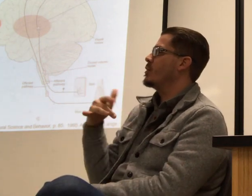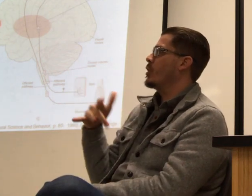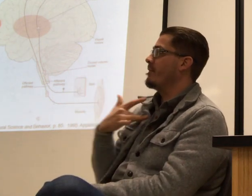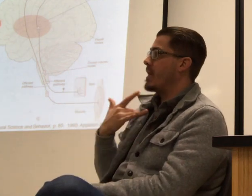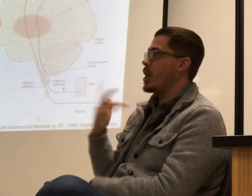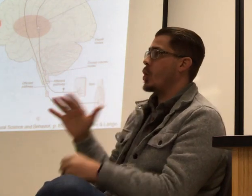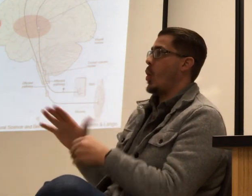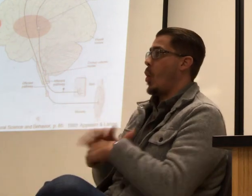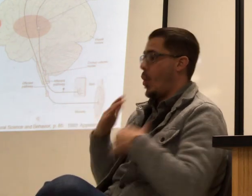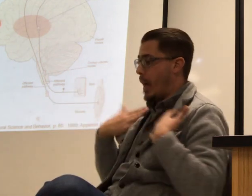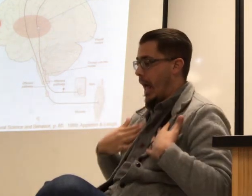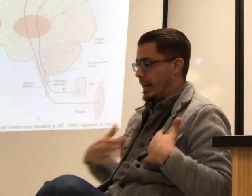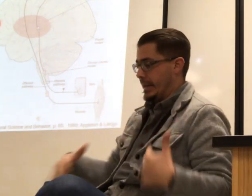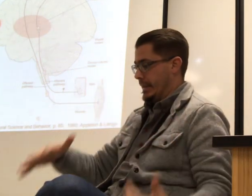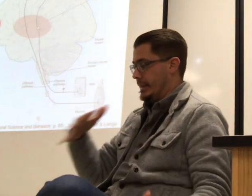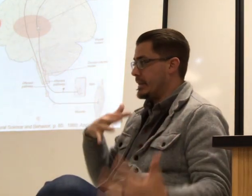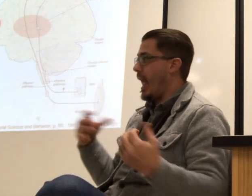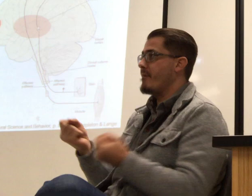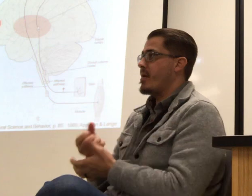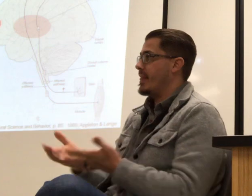feel your whole body.